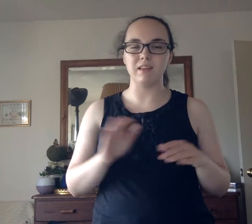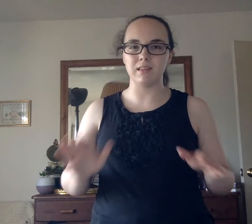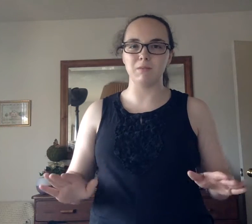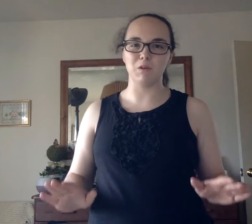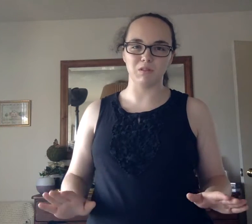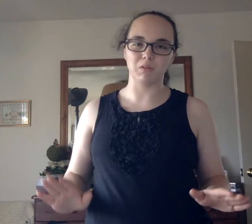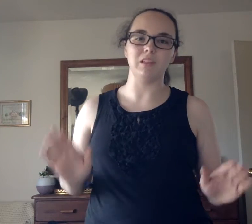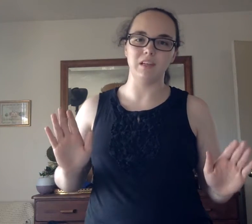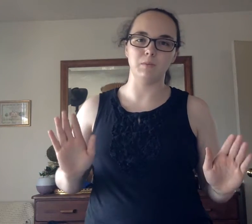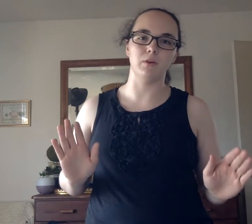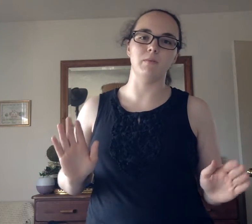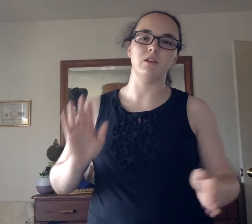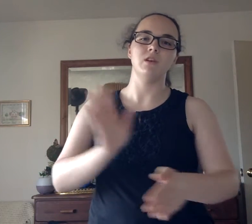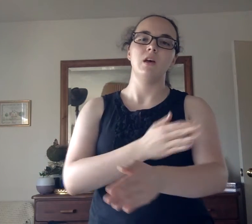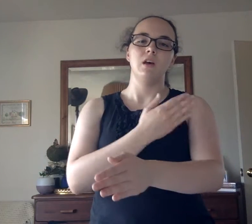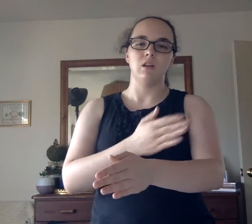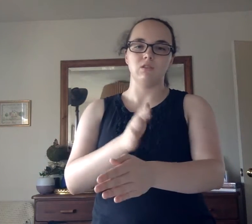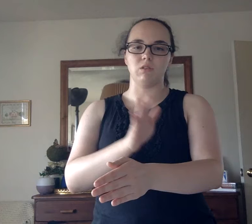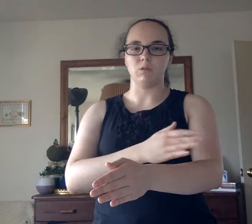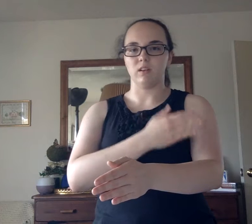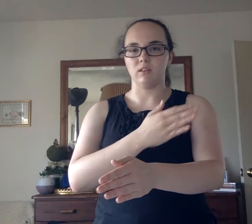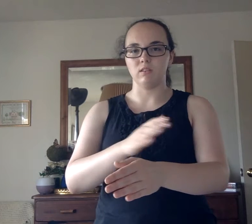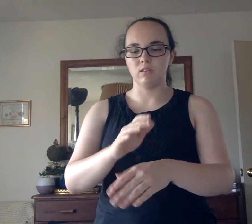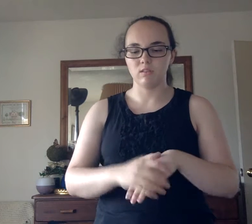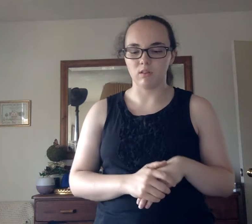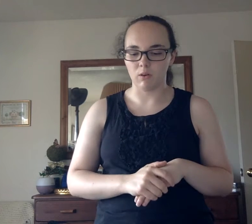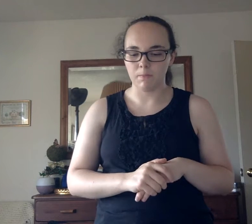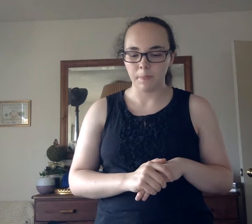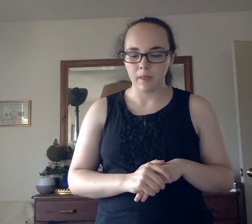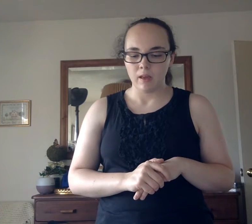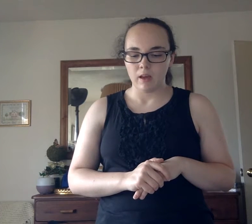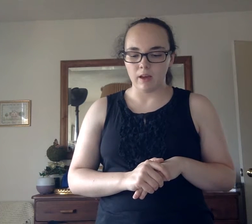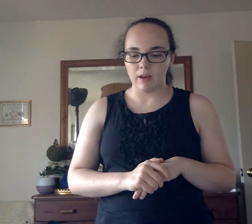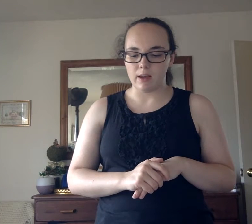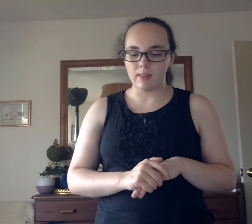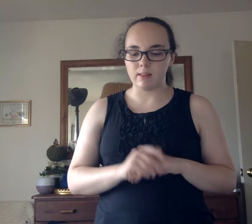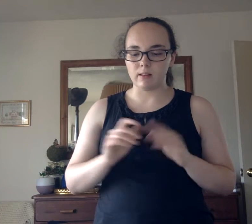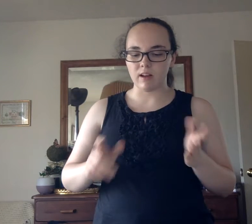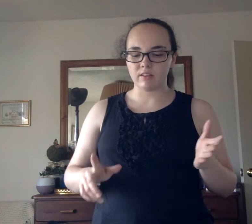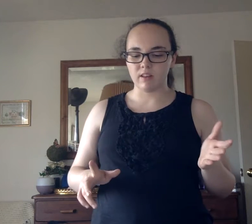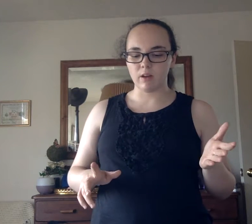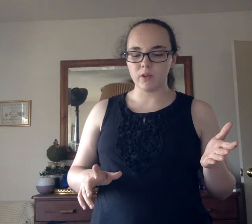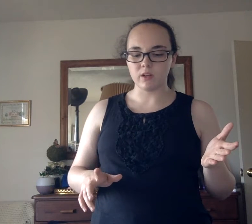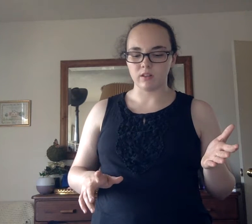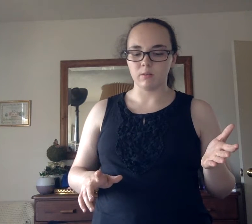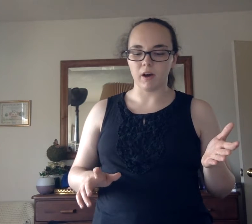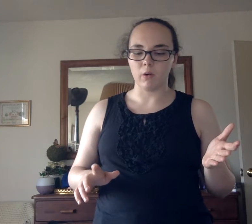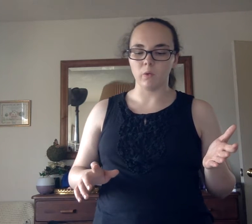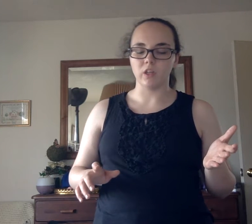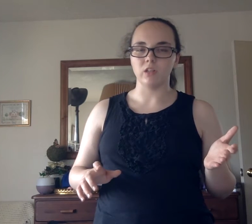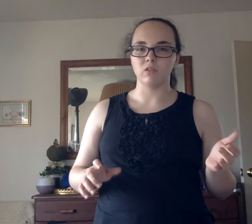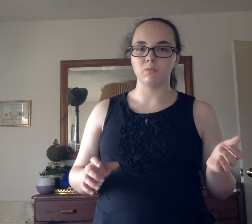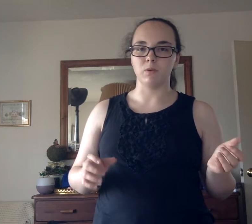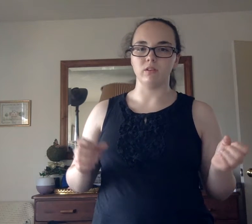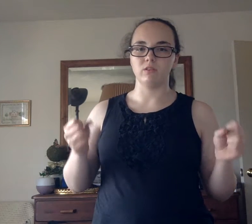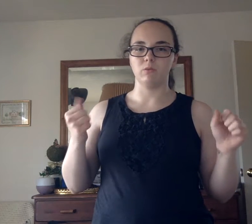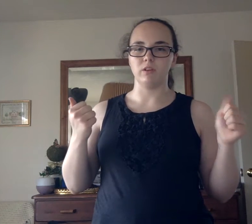anything music related, pretty much, just goes like this. So, and then the last thing we talked about were sports,